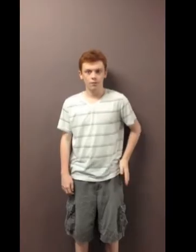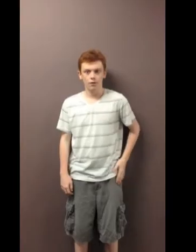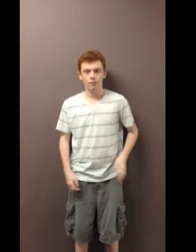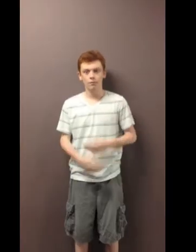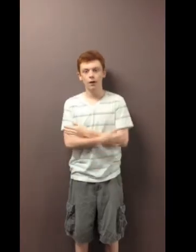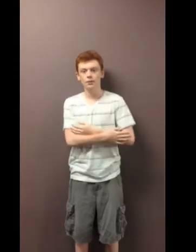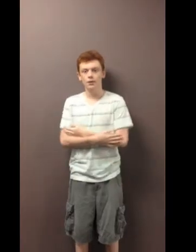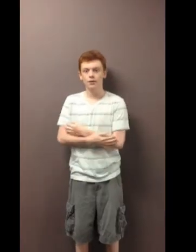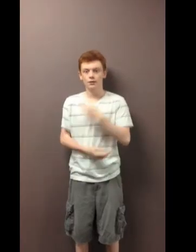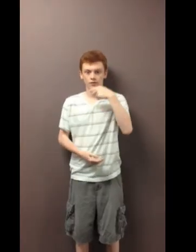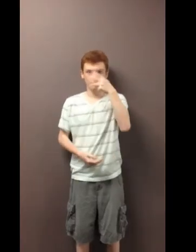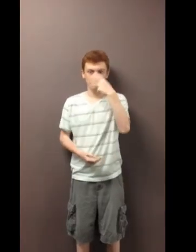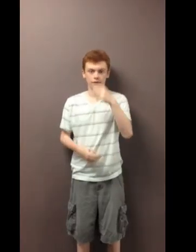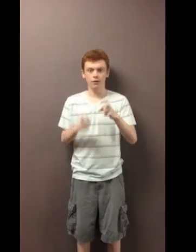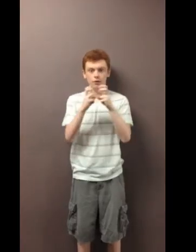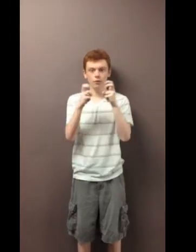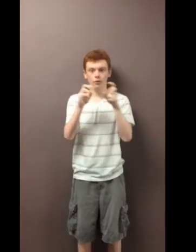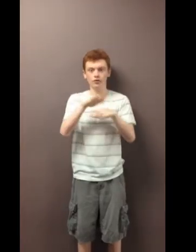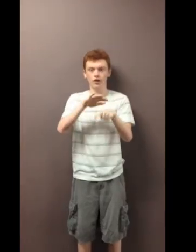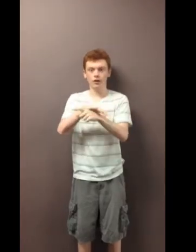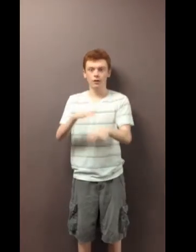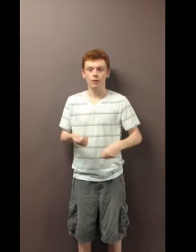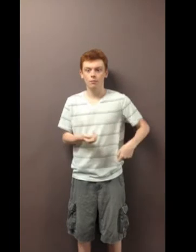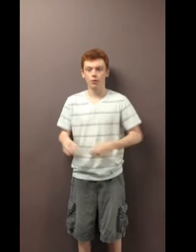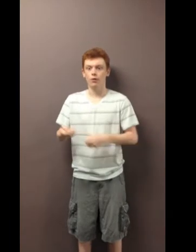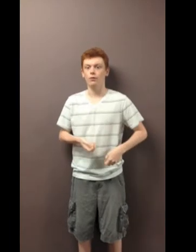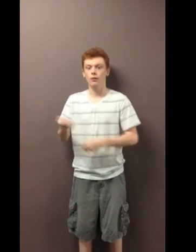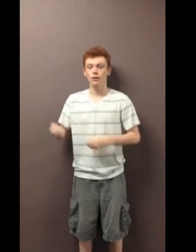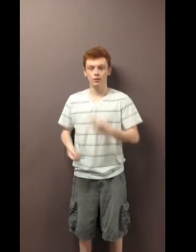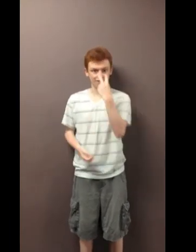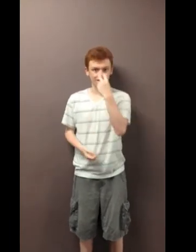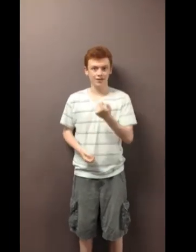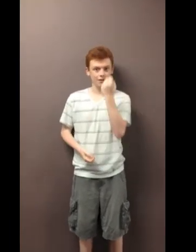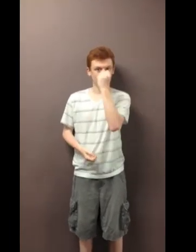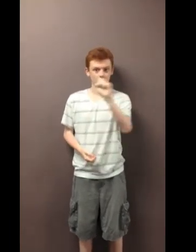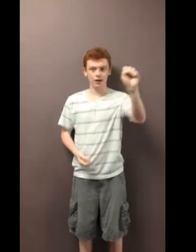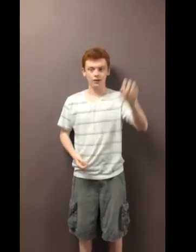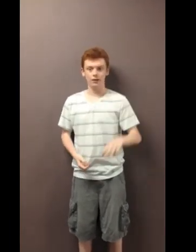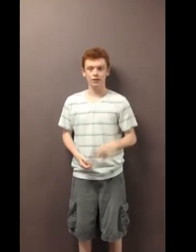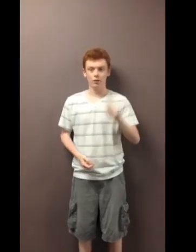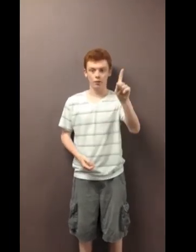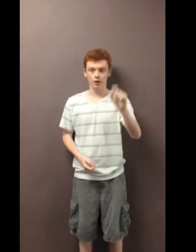This puppy is sniffing in a woodchuck burrow to see if anyone is at home.